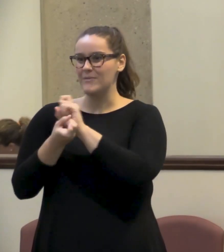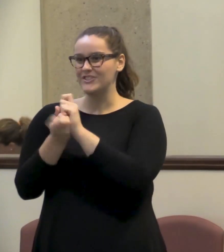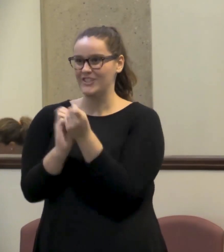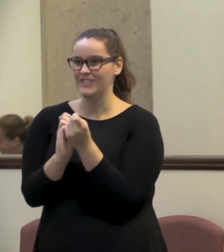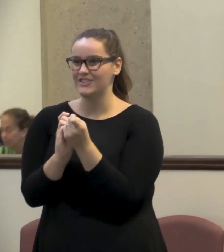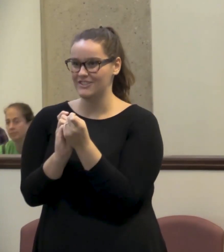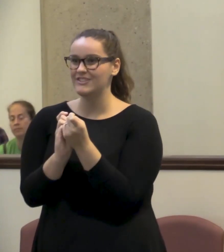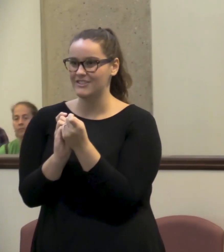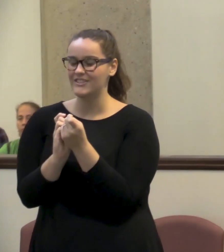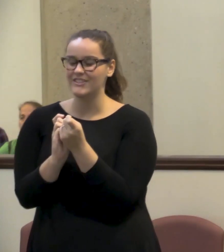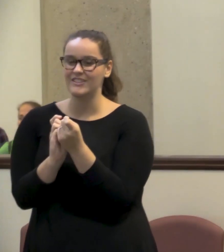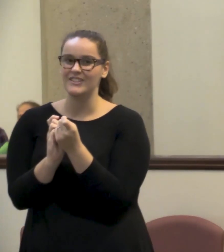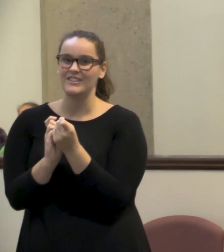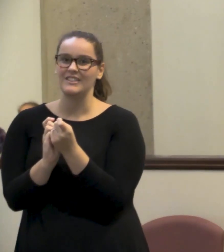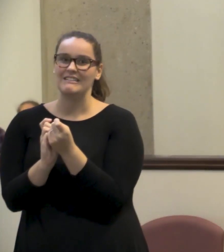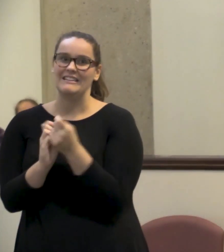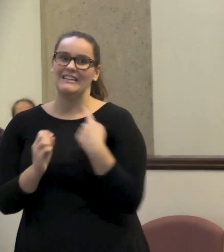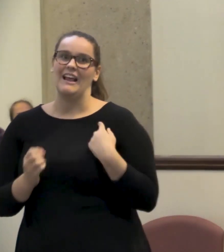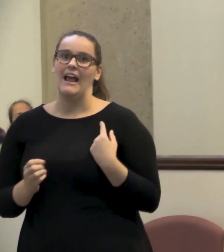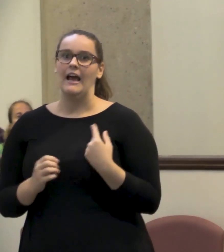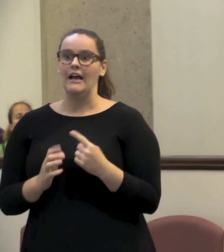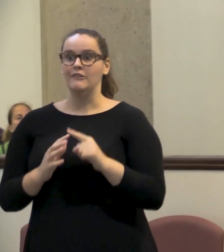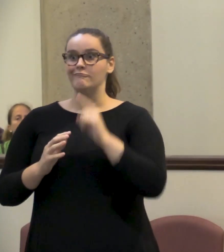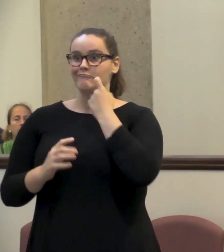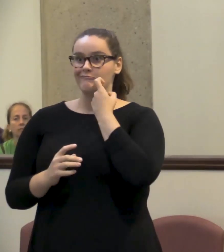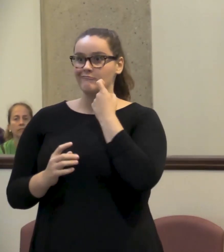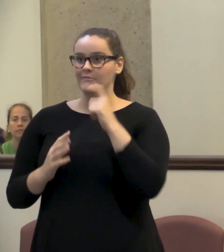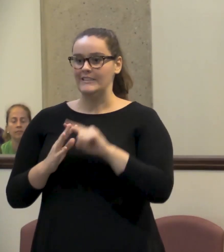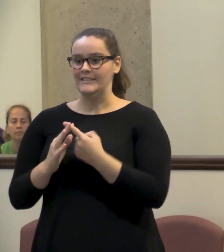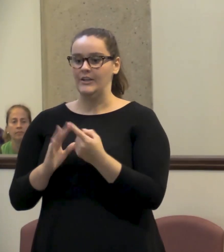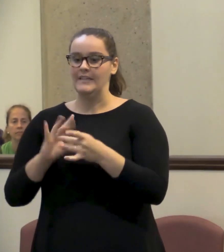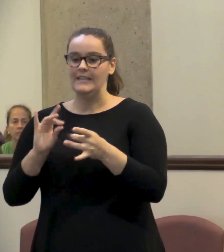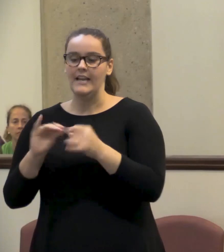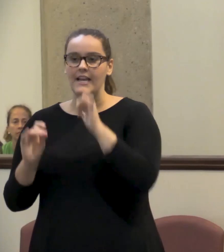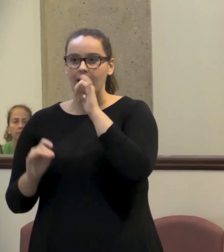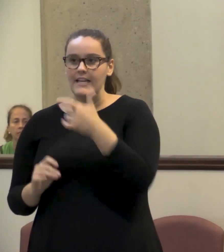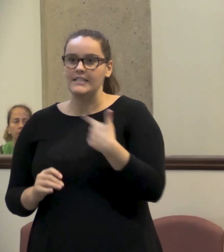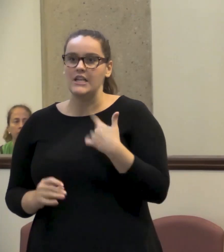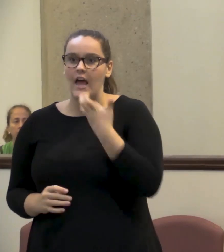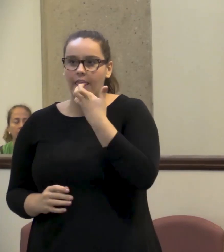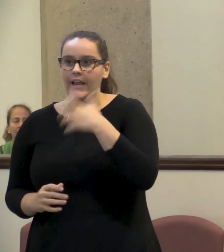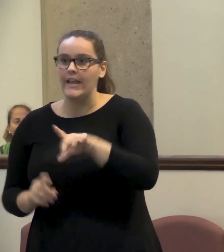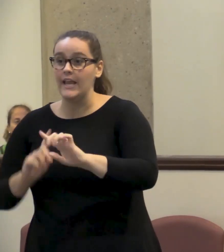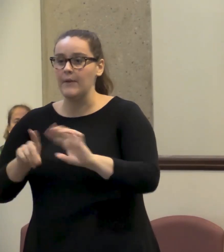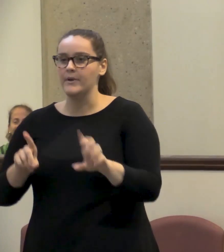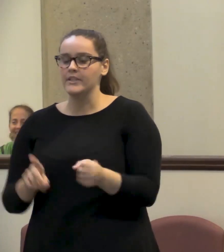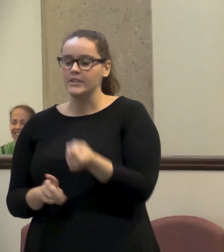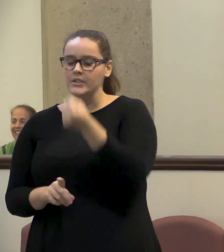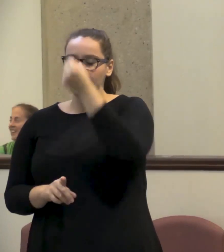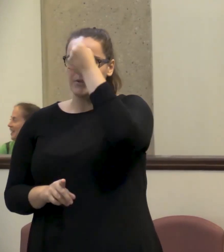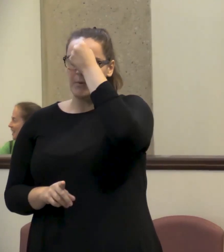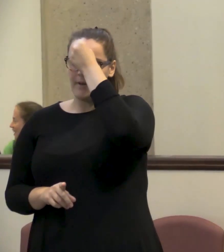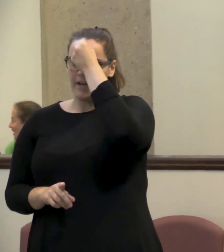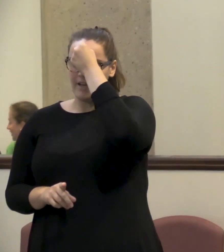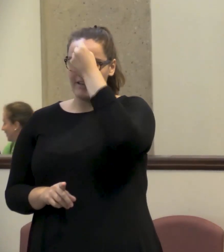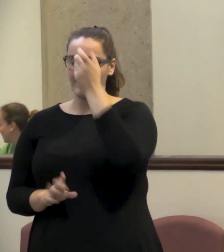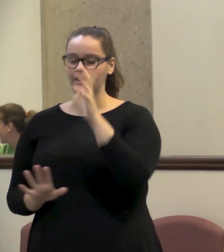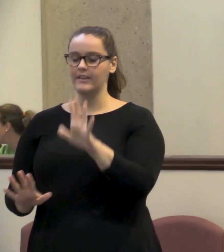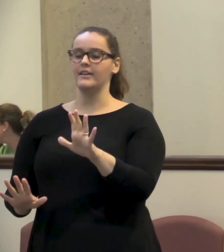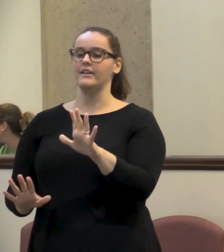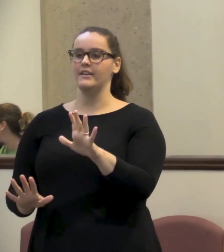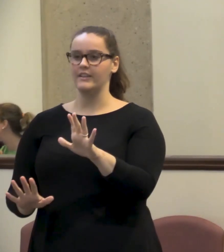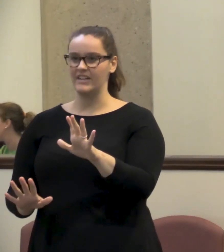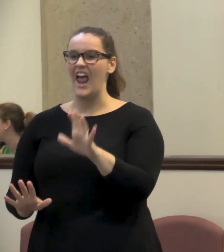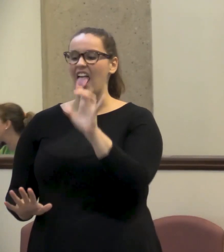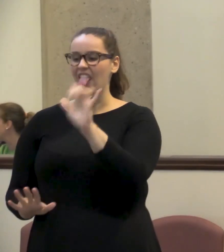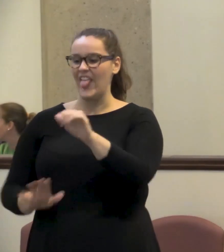I started saying on Capitol Hill that here it's not the heat, it's the stupidity that's threatening